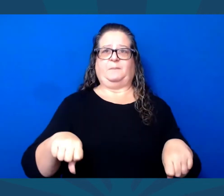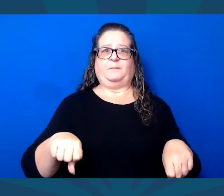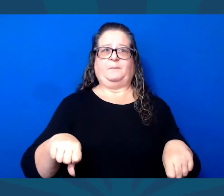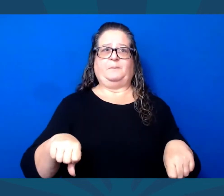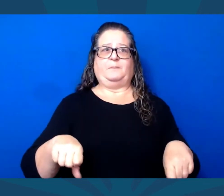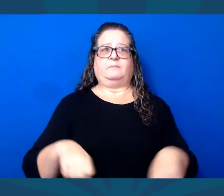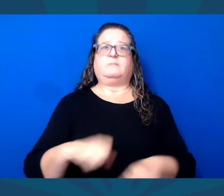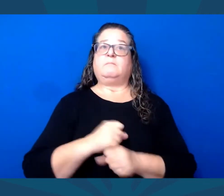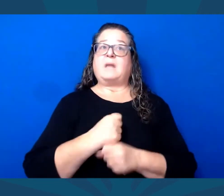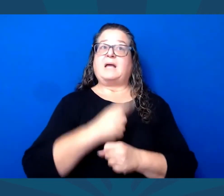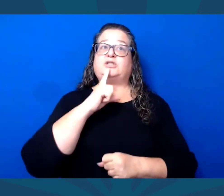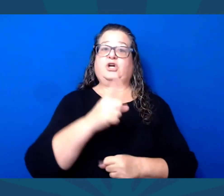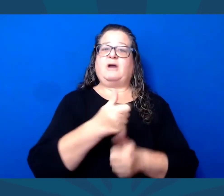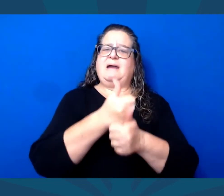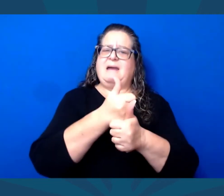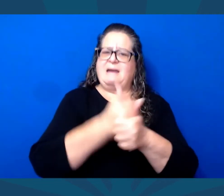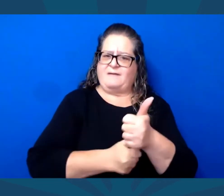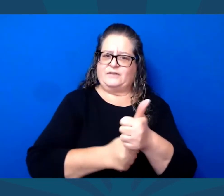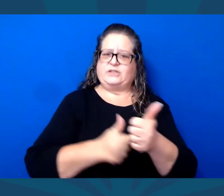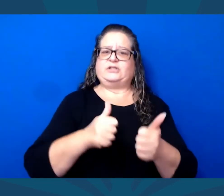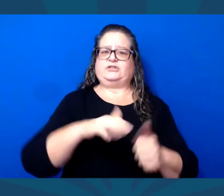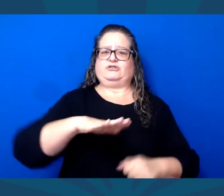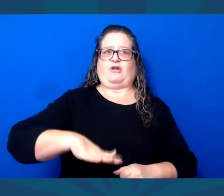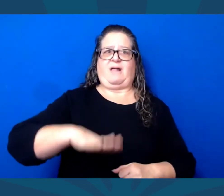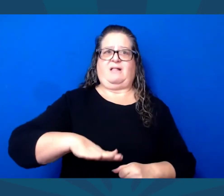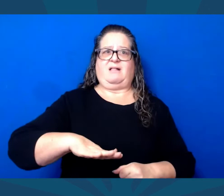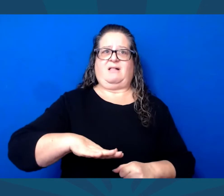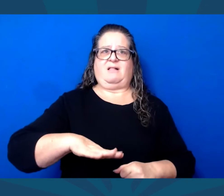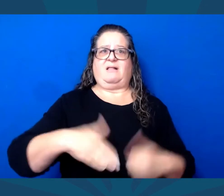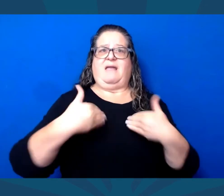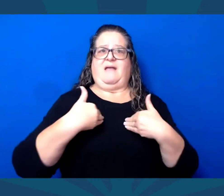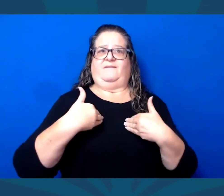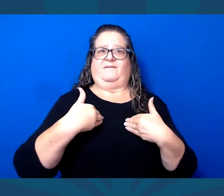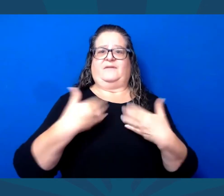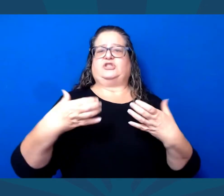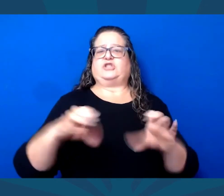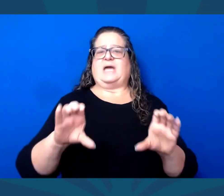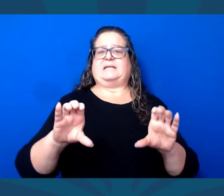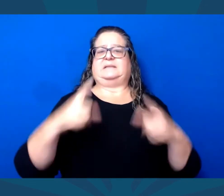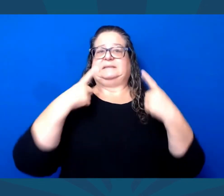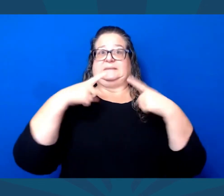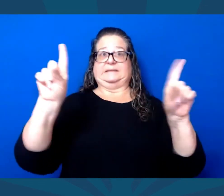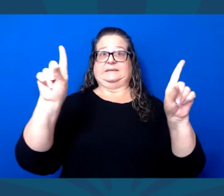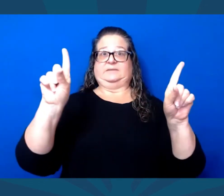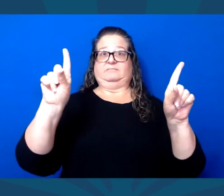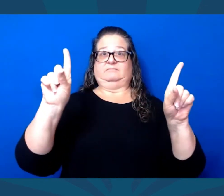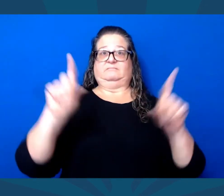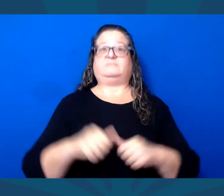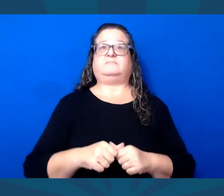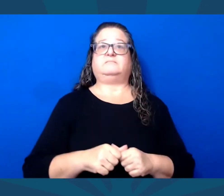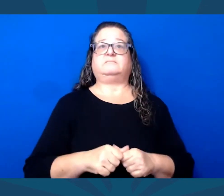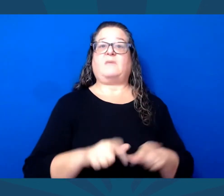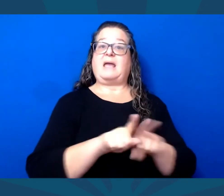Will use my experience to rebuild our education system and to ensure every child has a chance to succeed.